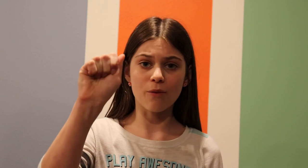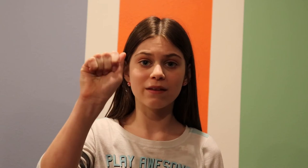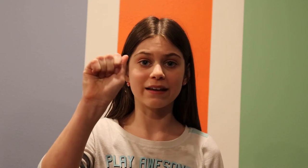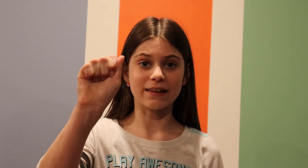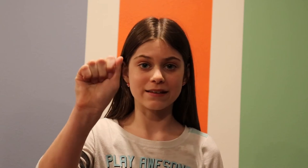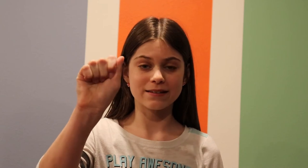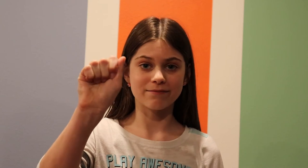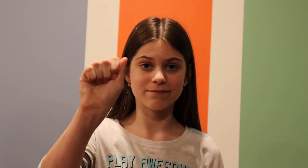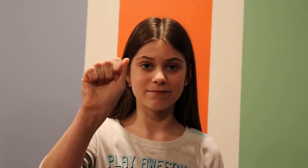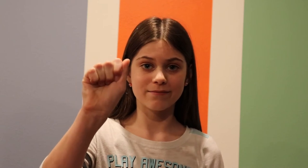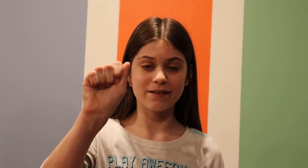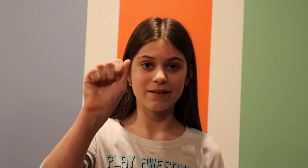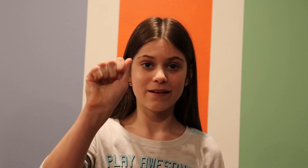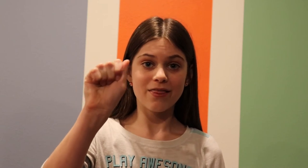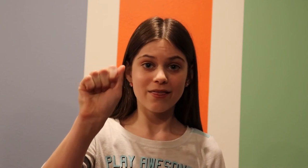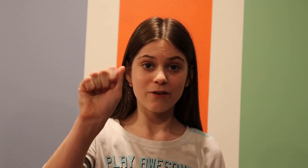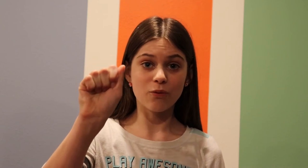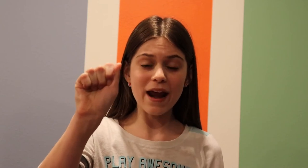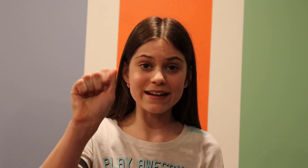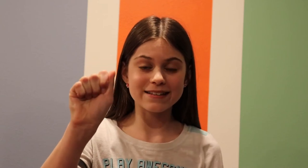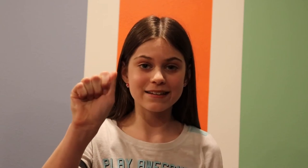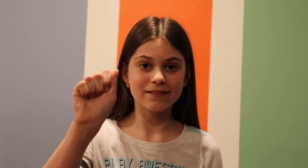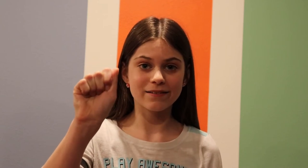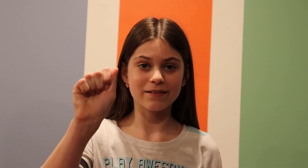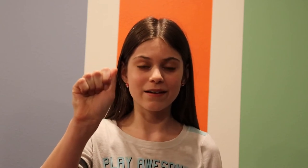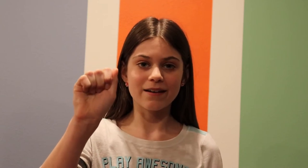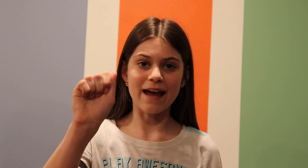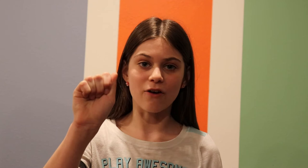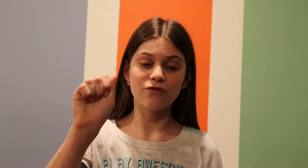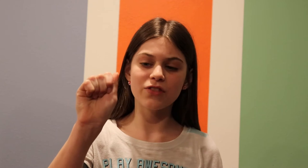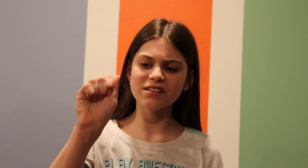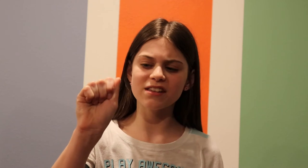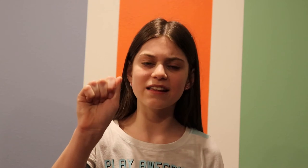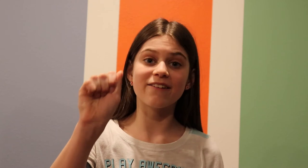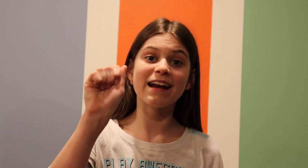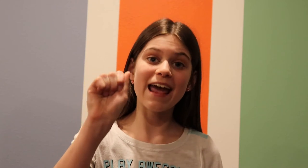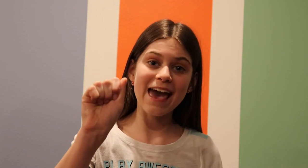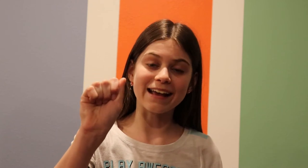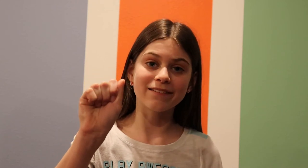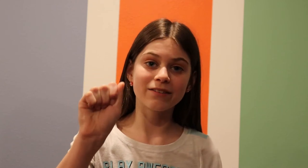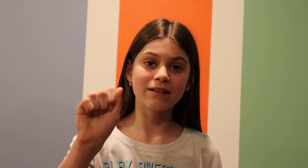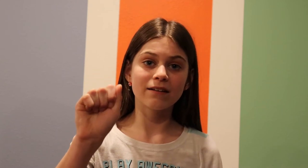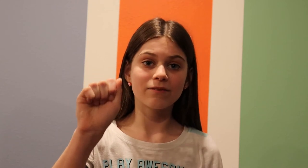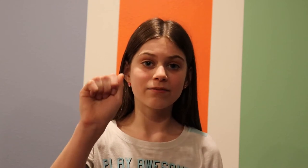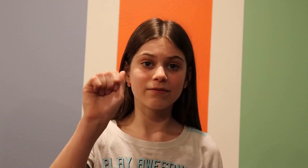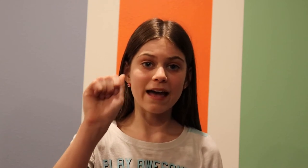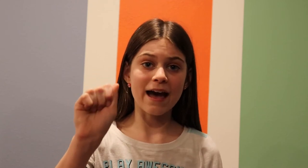your palm like this. Great! Now, This is the letter A. A,